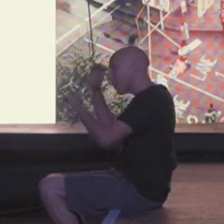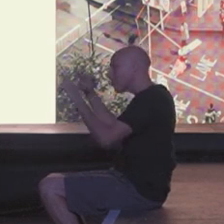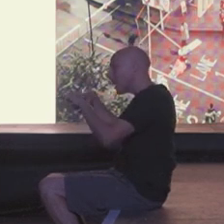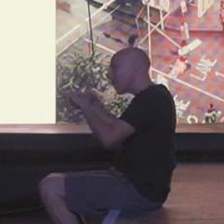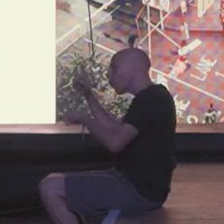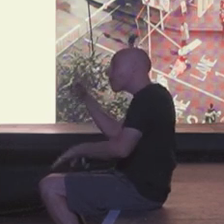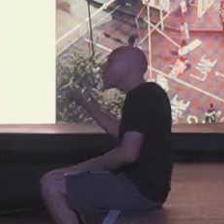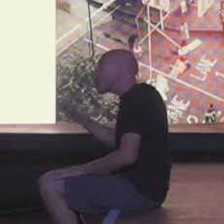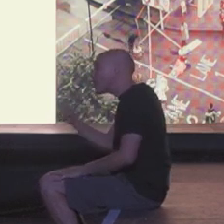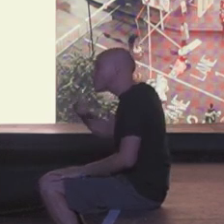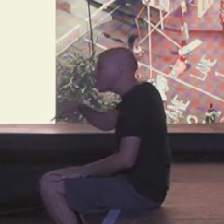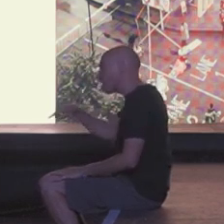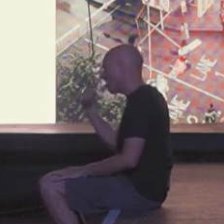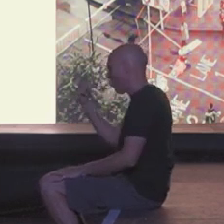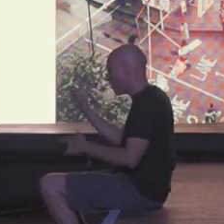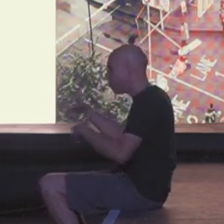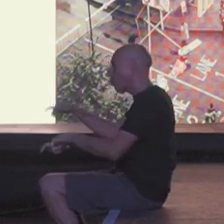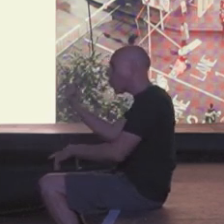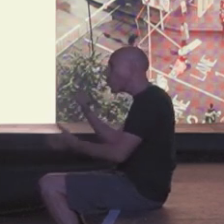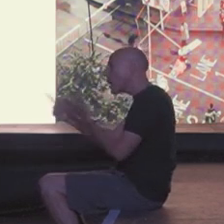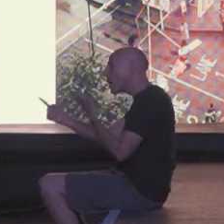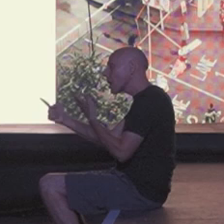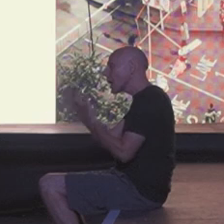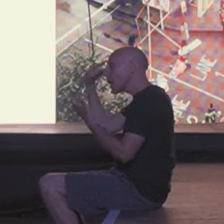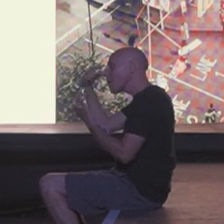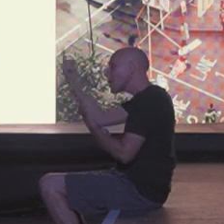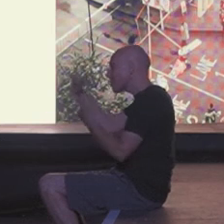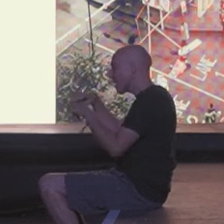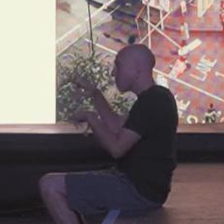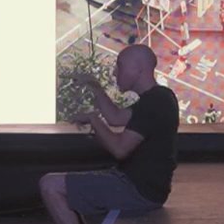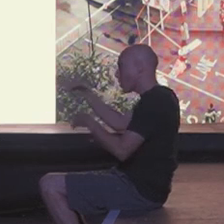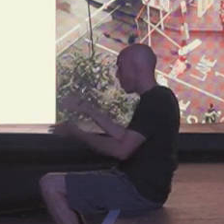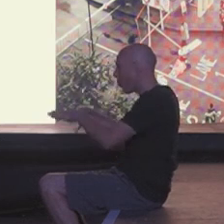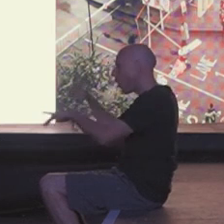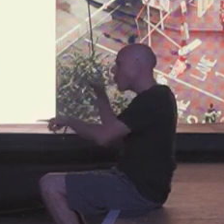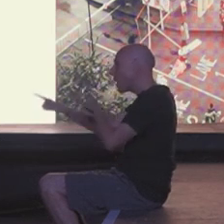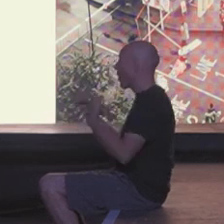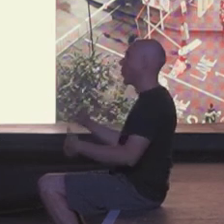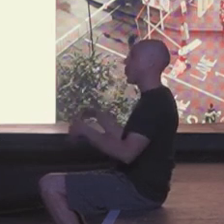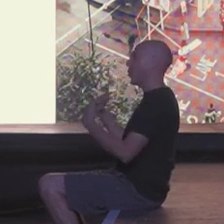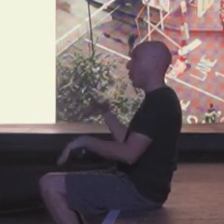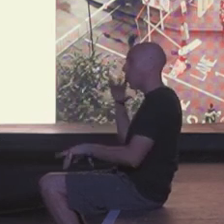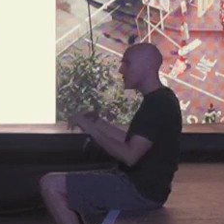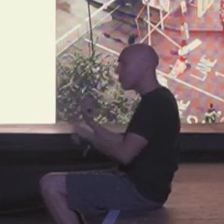could easily hold it, I think, for a week. Imagine if McDonald's was shut for a week. Wouldn't that be great? So,